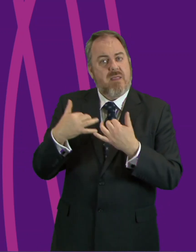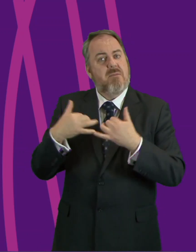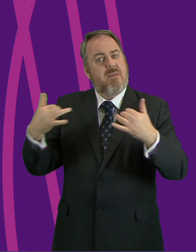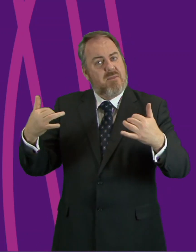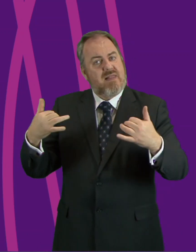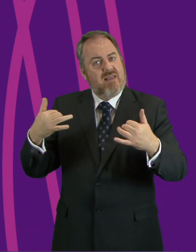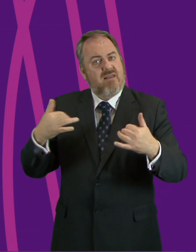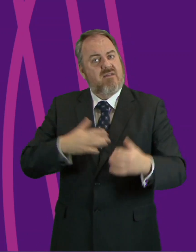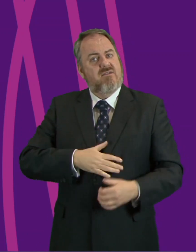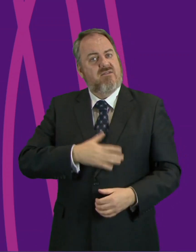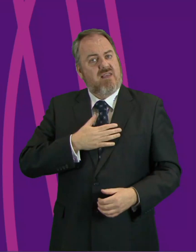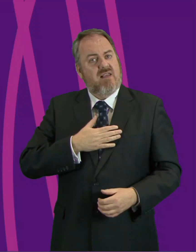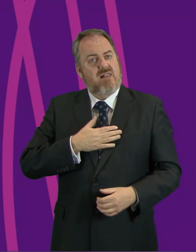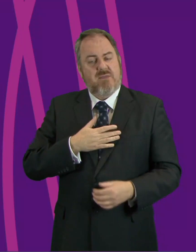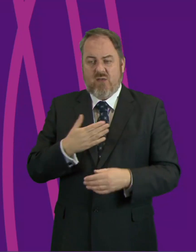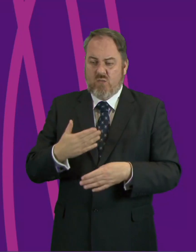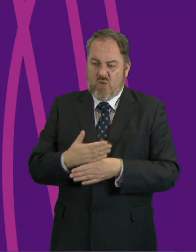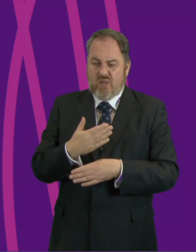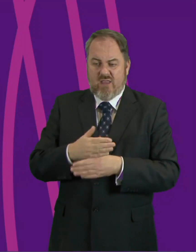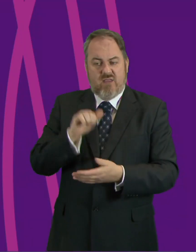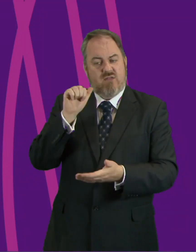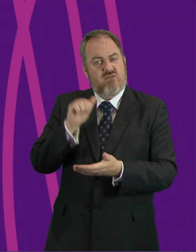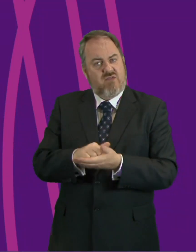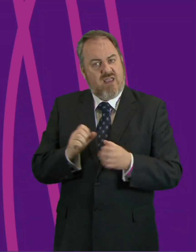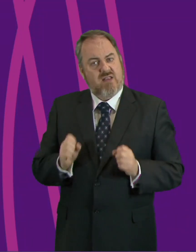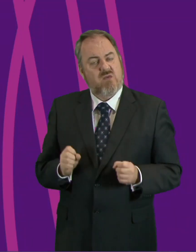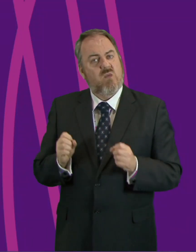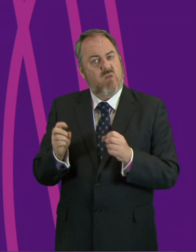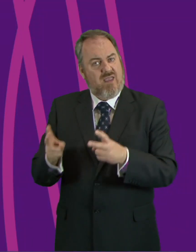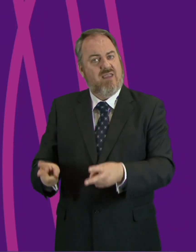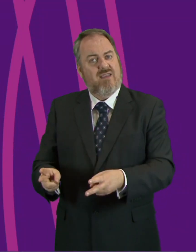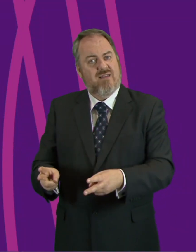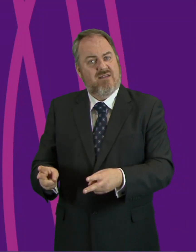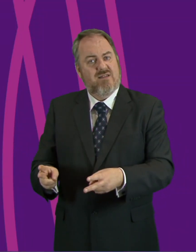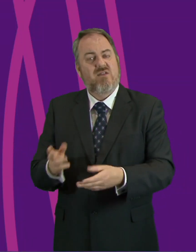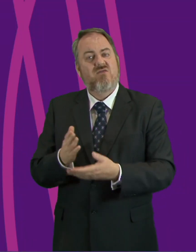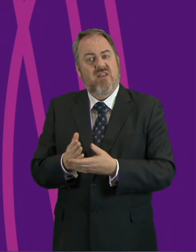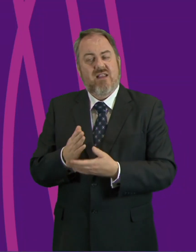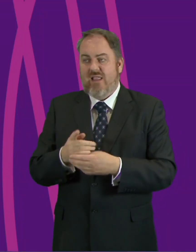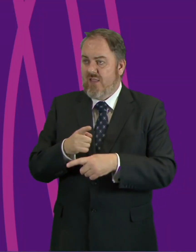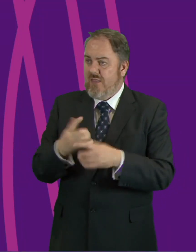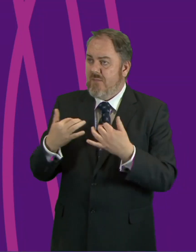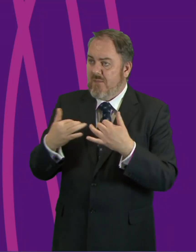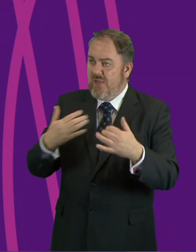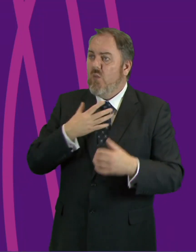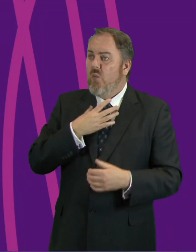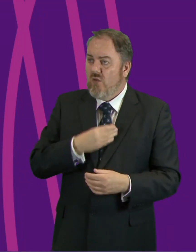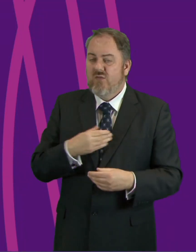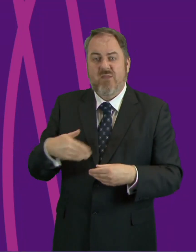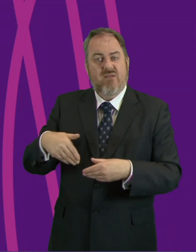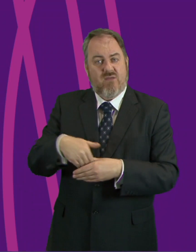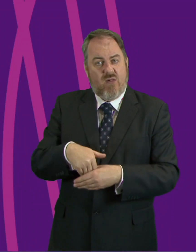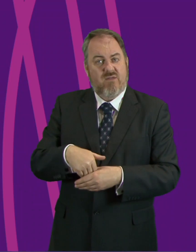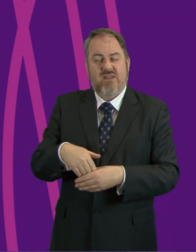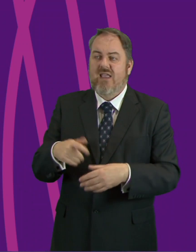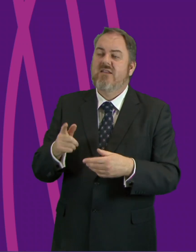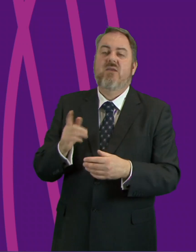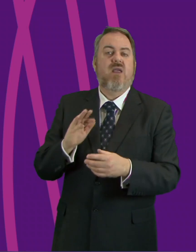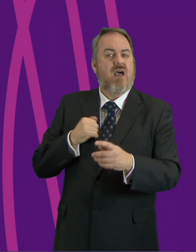often what stops them is not having the ability to do it. It's not that they don't want to, so we have to provide as much support as we possibly